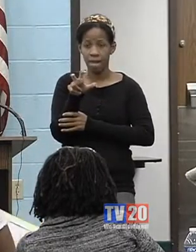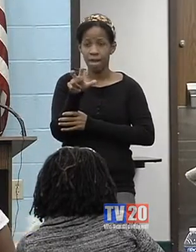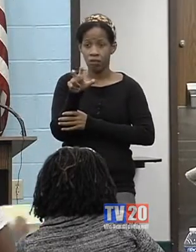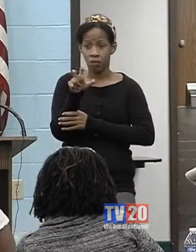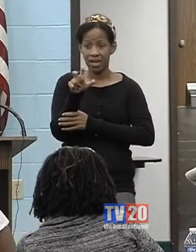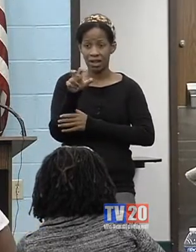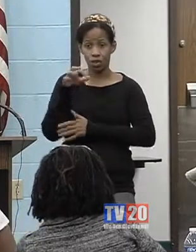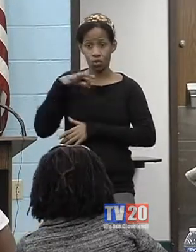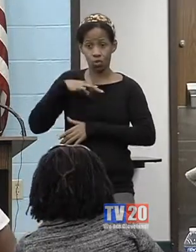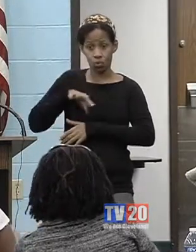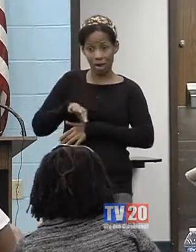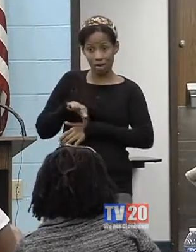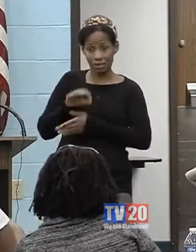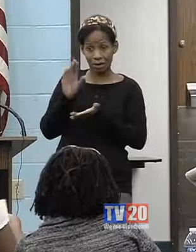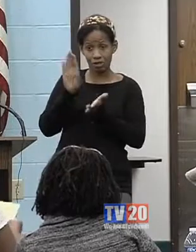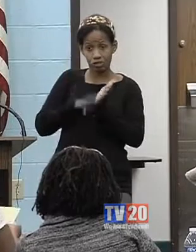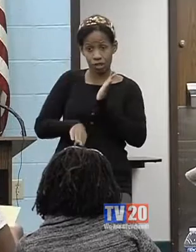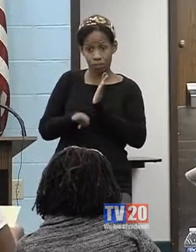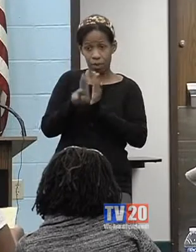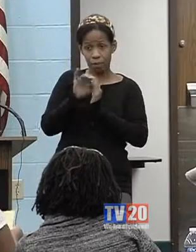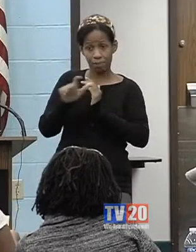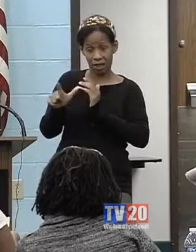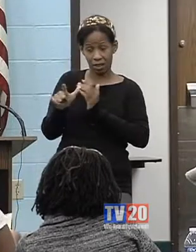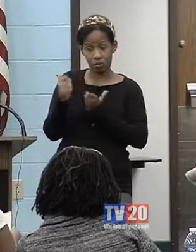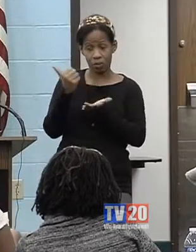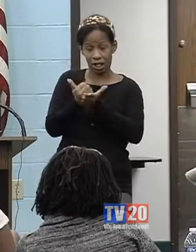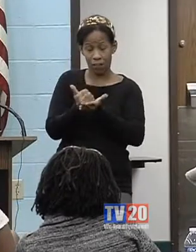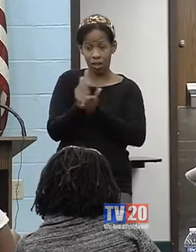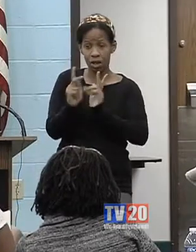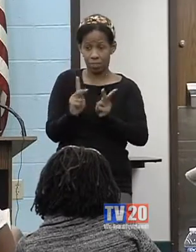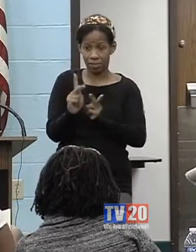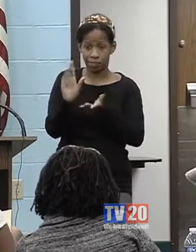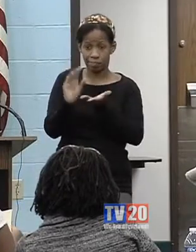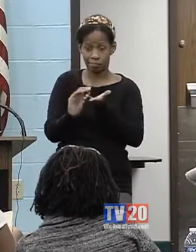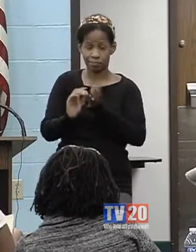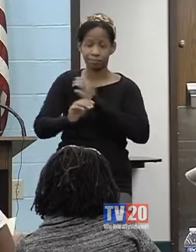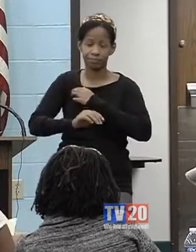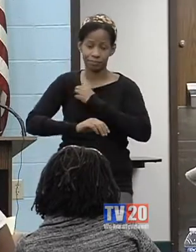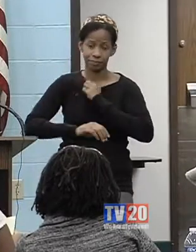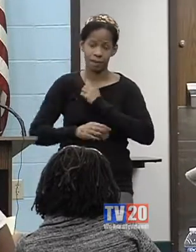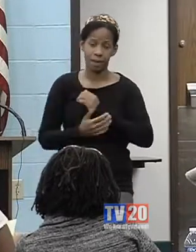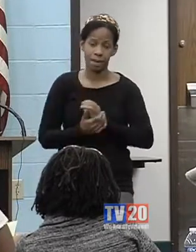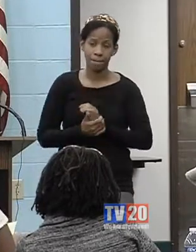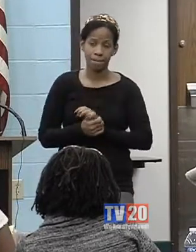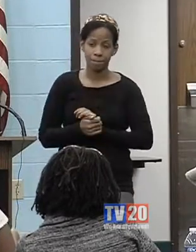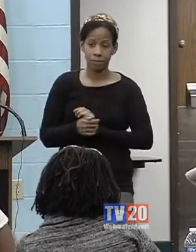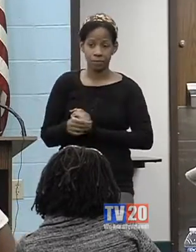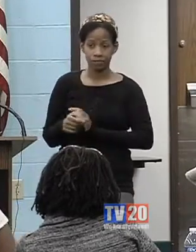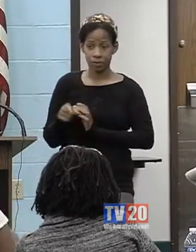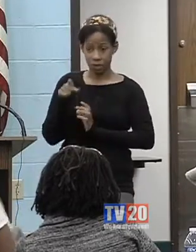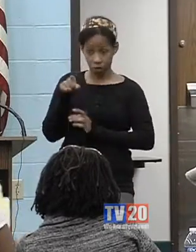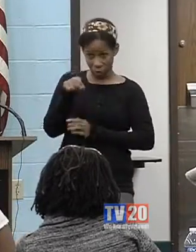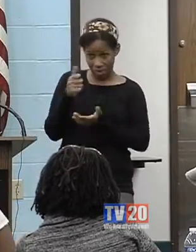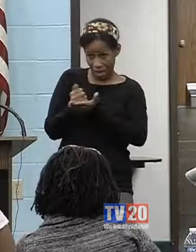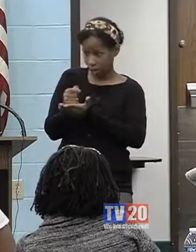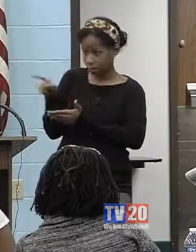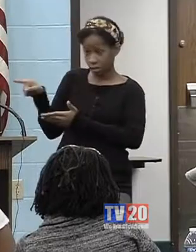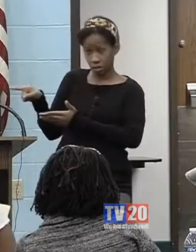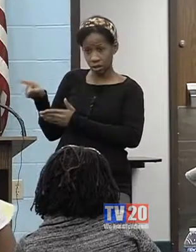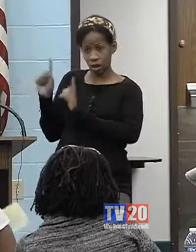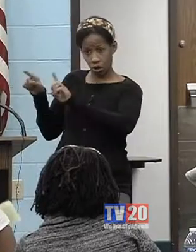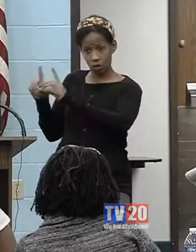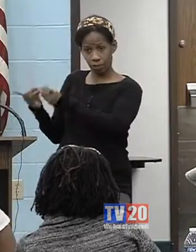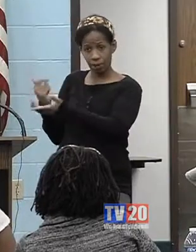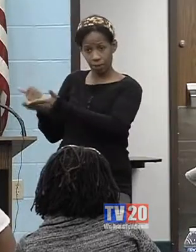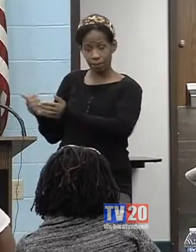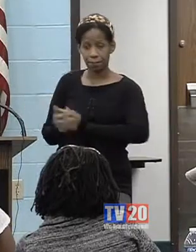keep everybody safe and warm this winter season. If you need help filling this out, we do this all day at the Department of